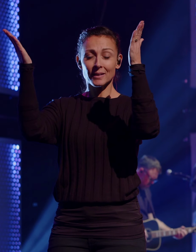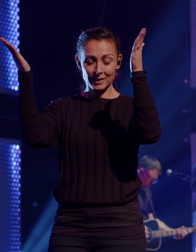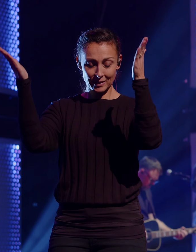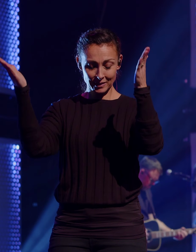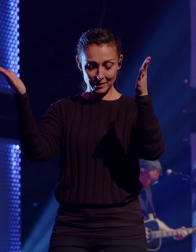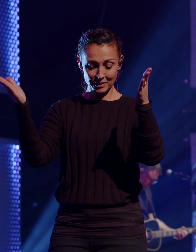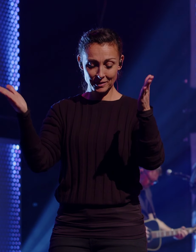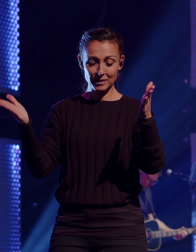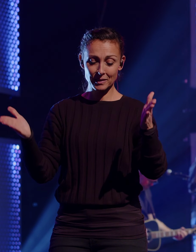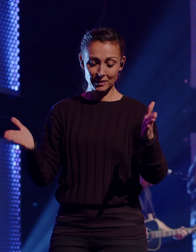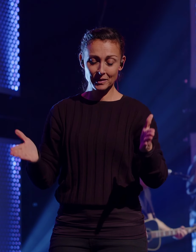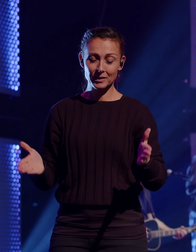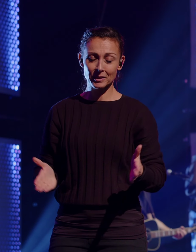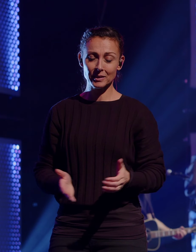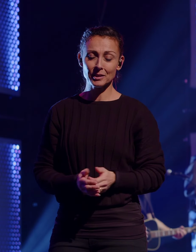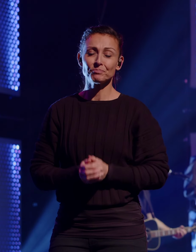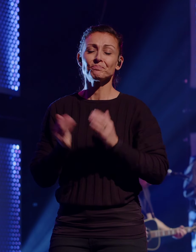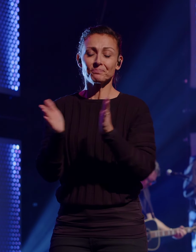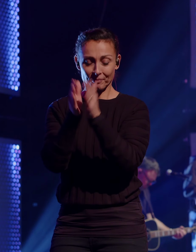hallelujah.